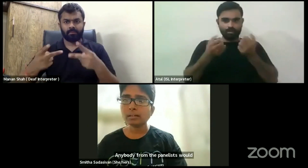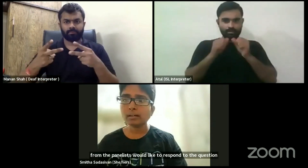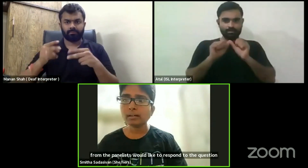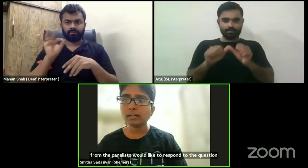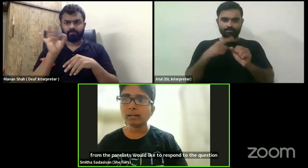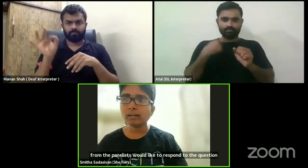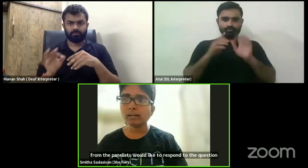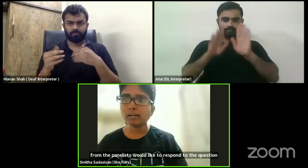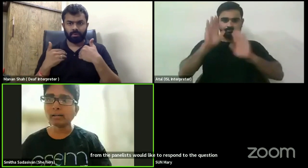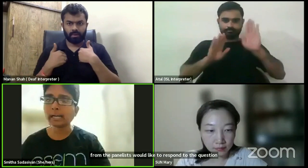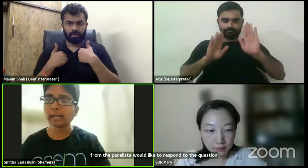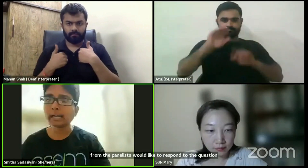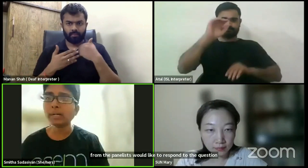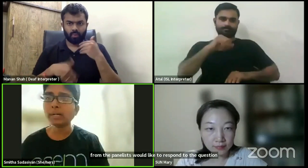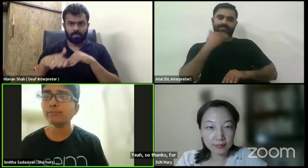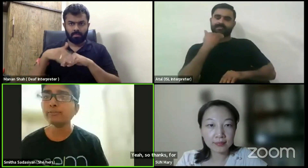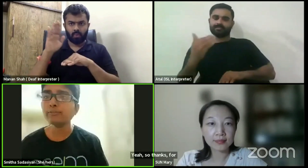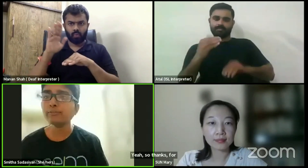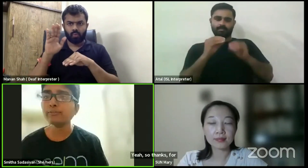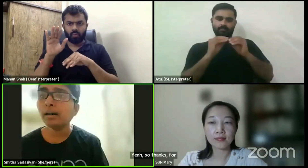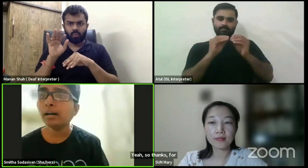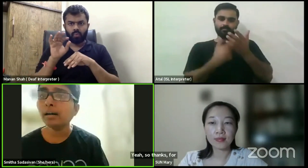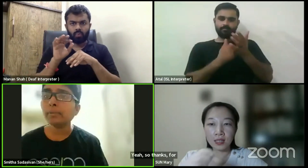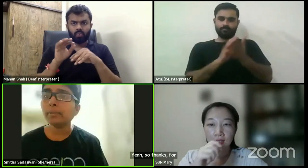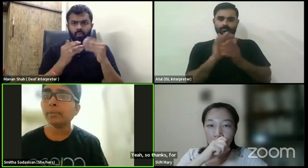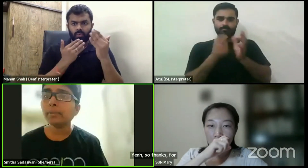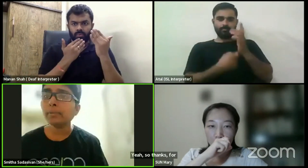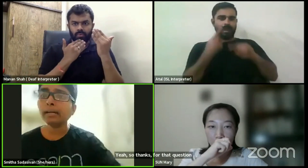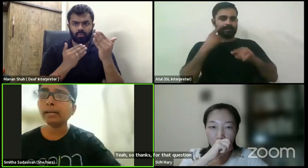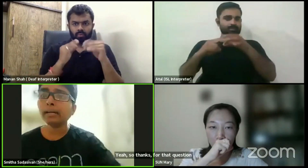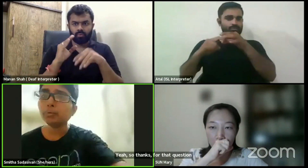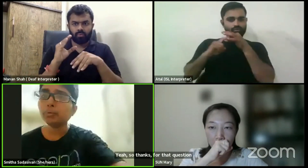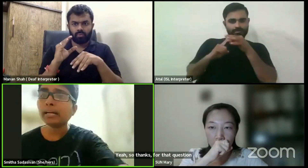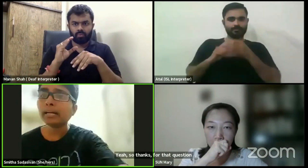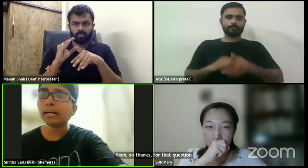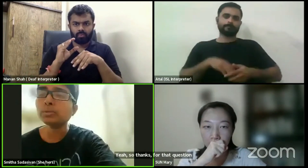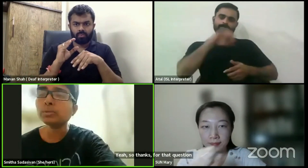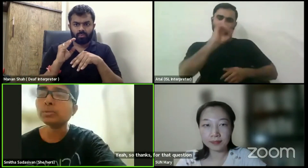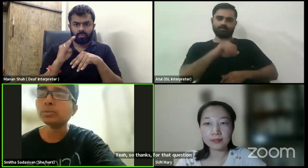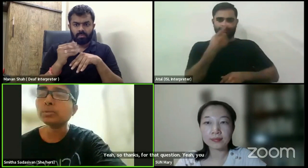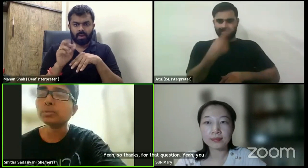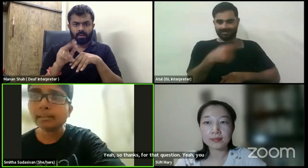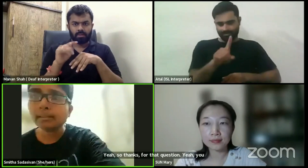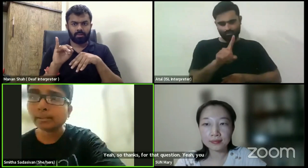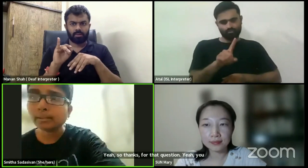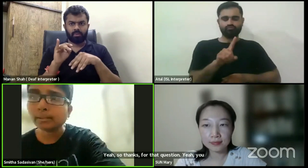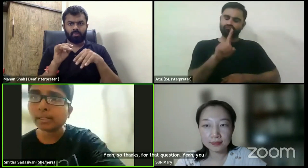Yeah. So thanks, Bharati, for that question. Yeah, as you said